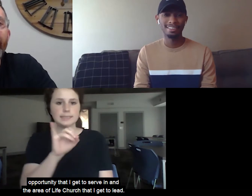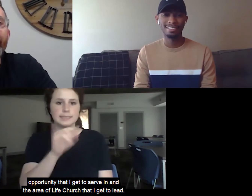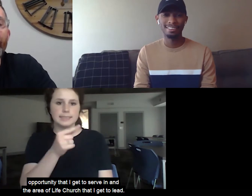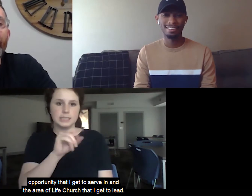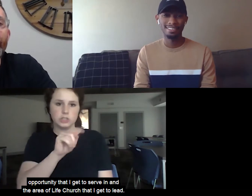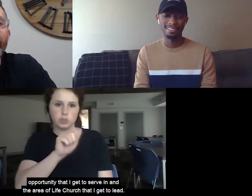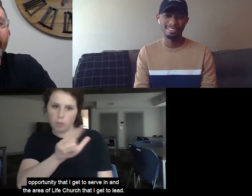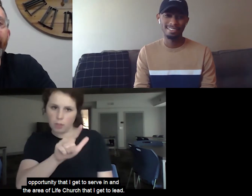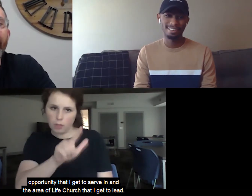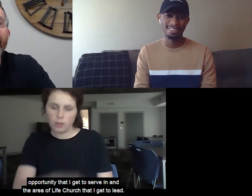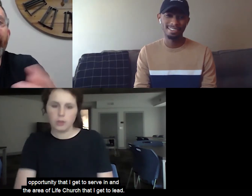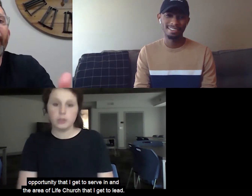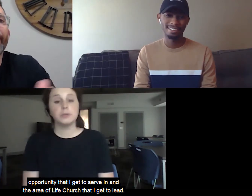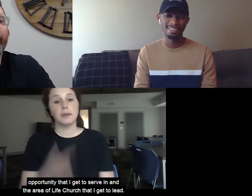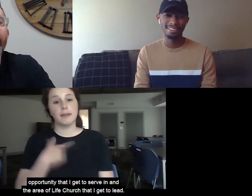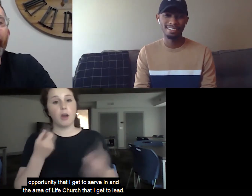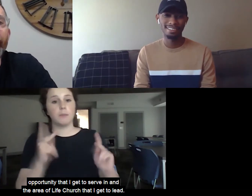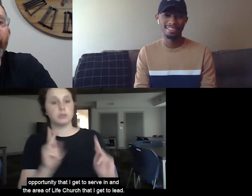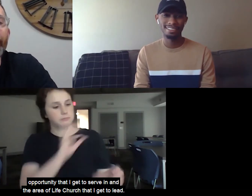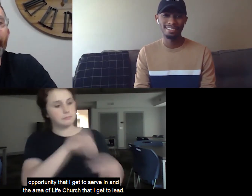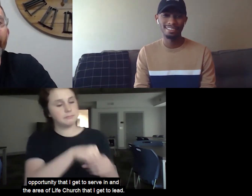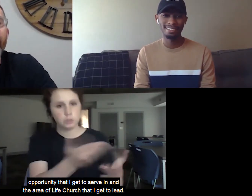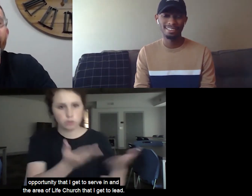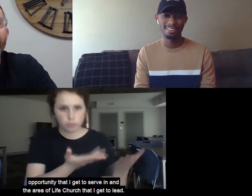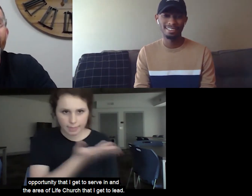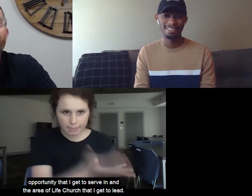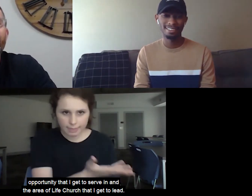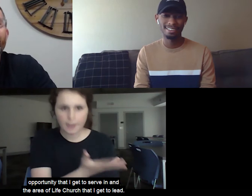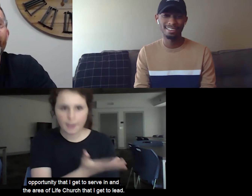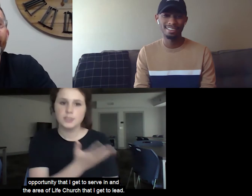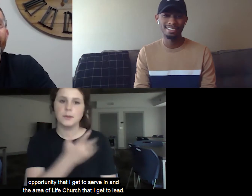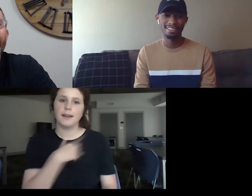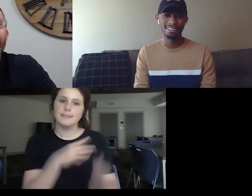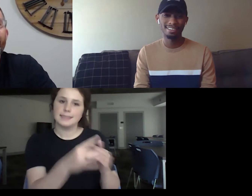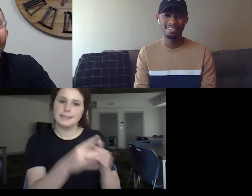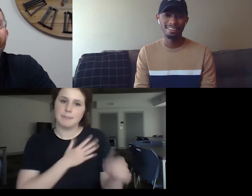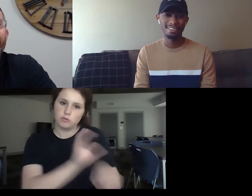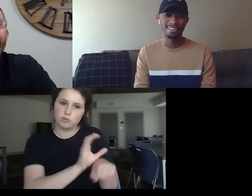opportunity that I get to serve in and the area of Life Church that I get to lead.